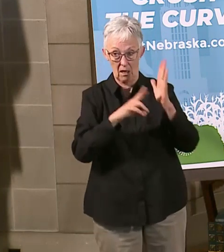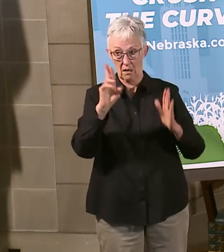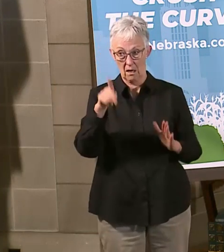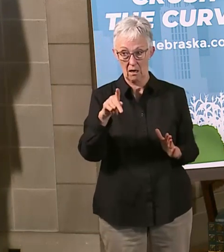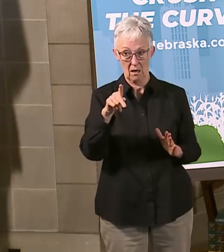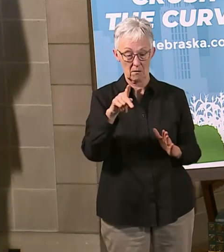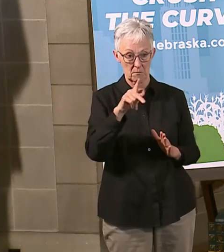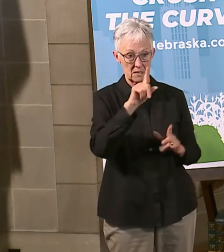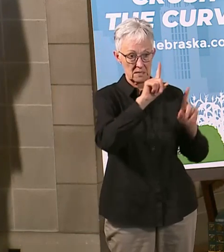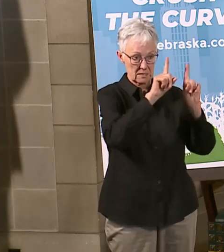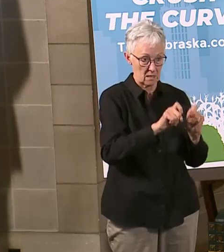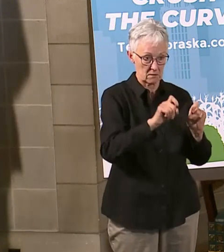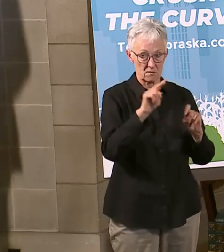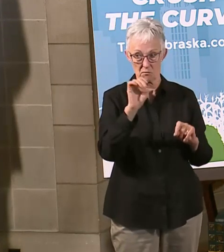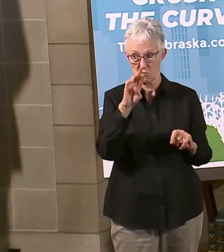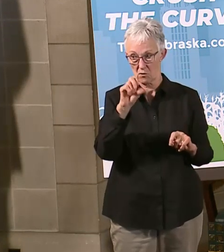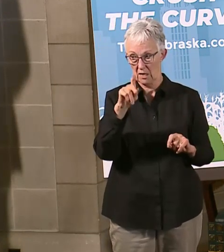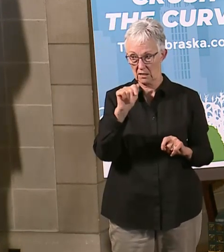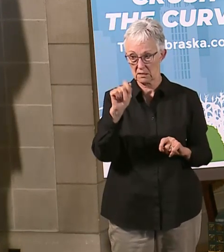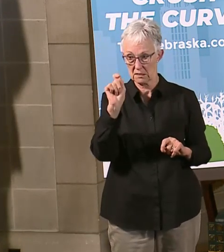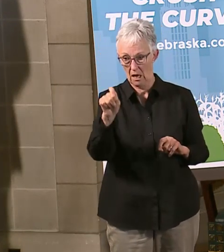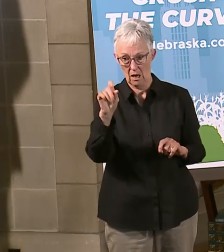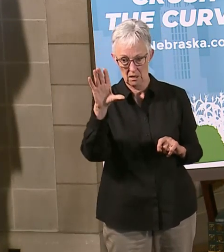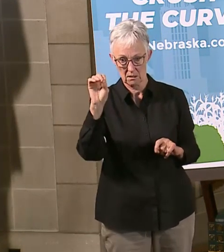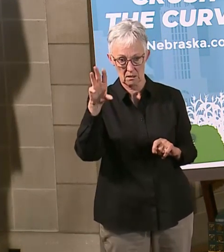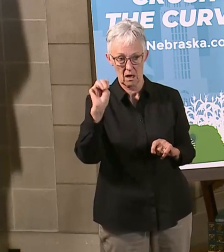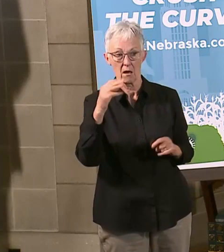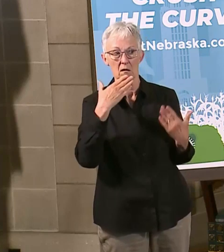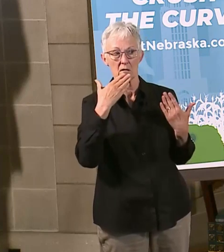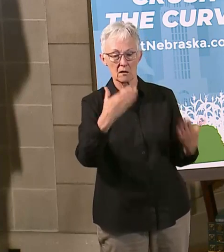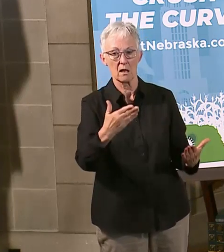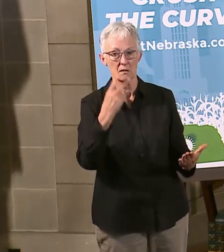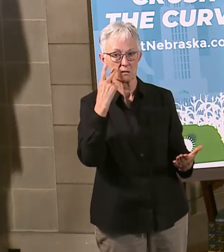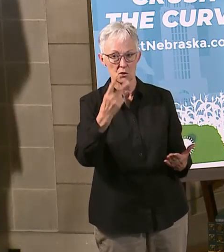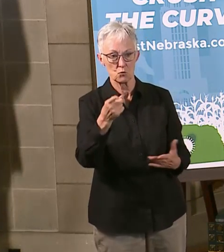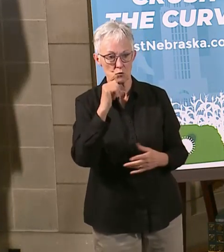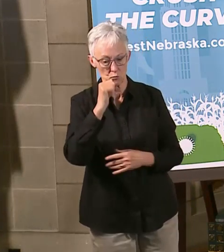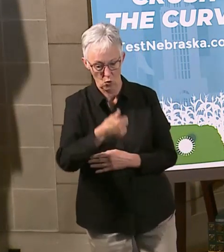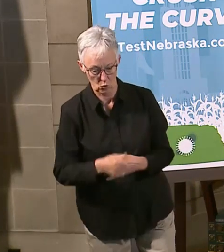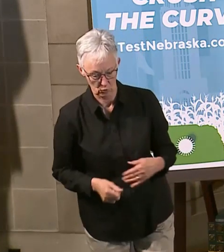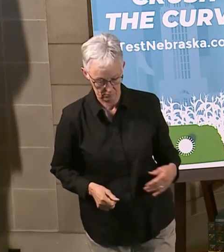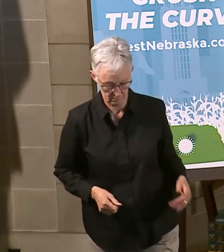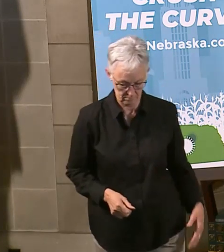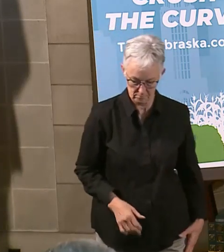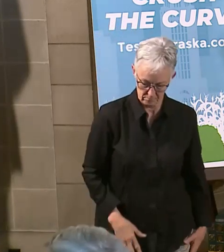your friends to do the same. Thanks all, and we'll see you tomorrow. Thanks.